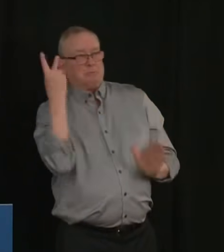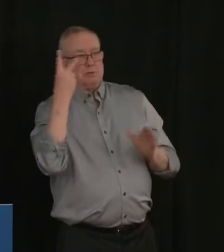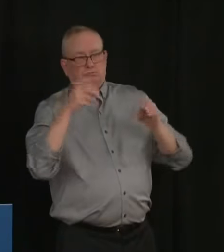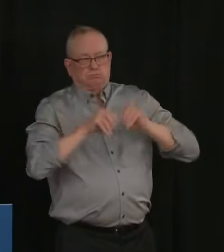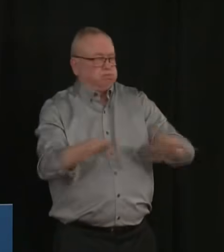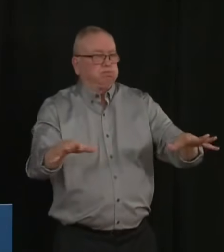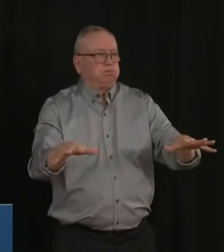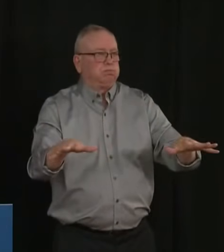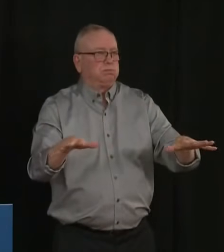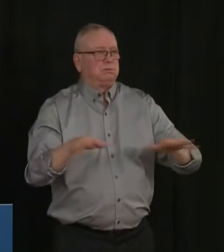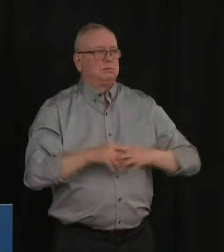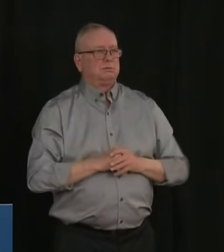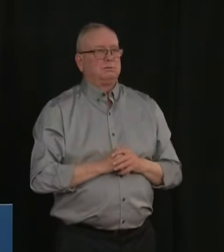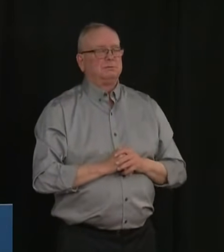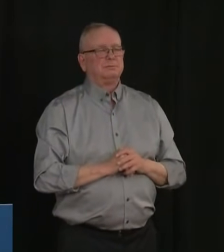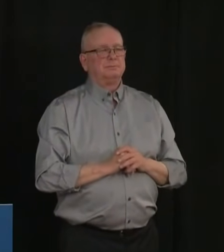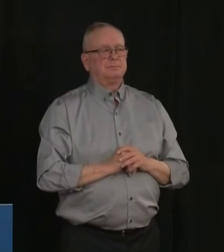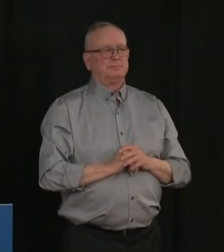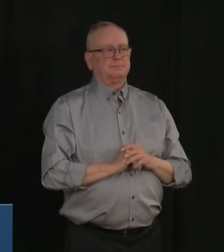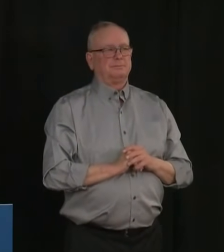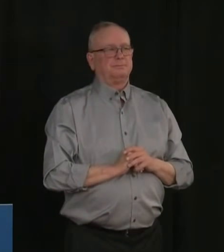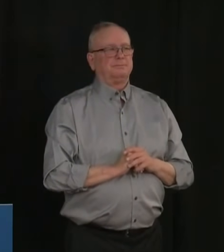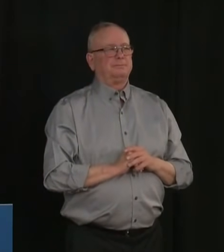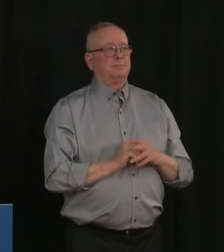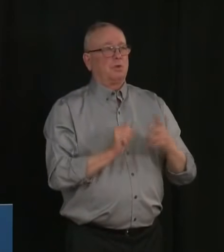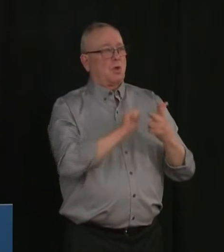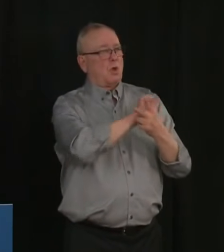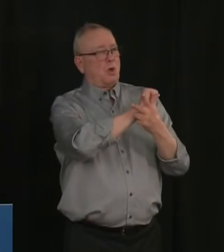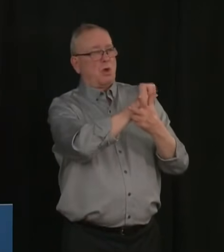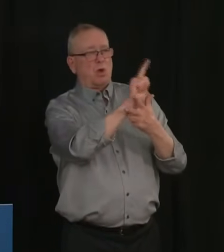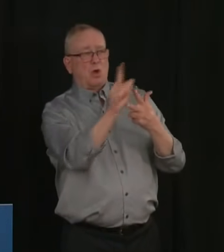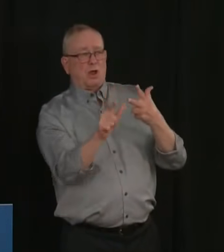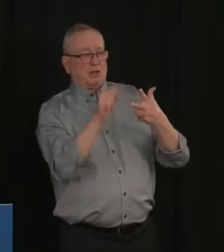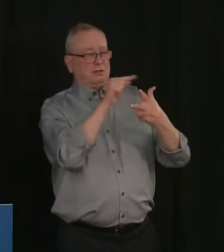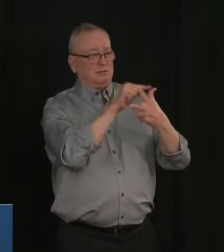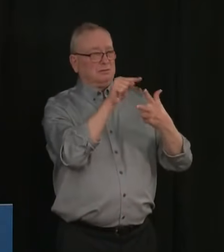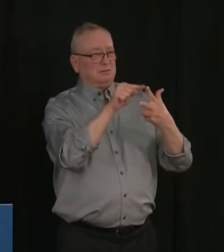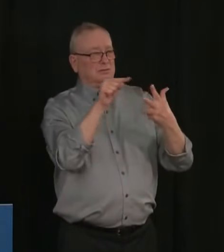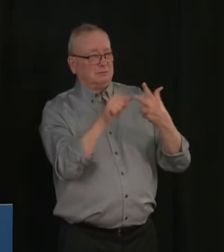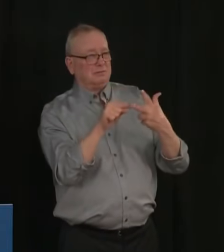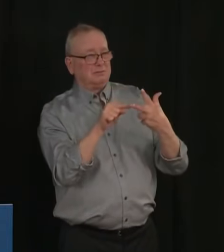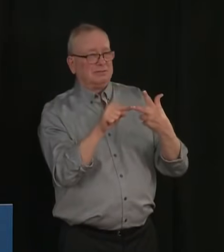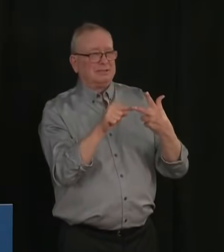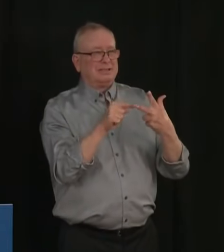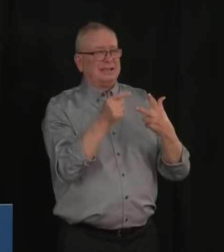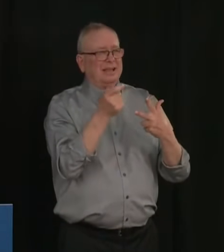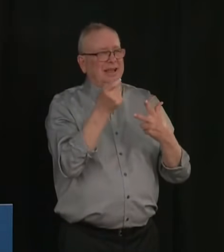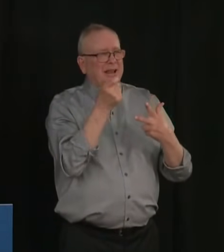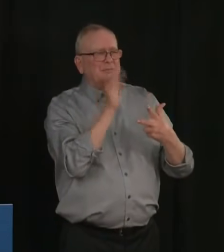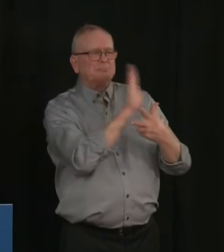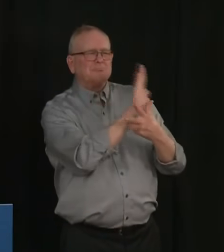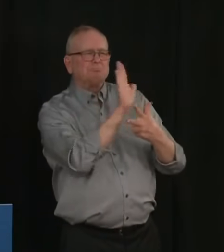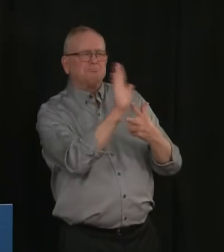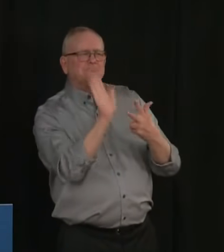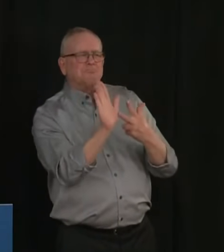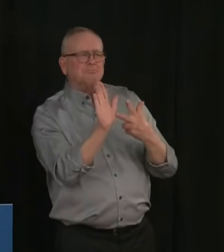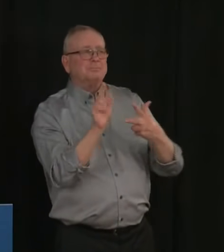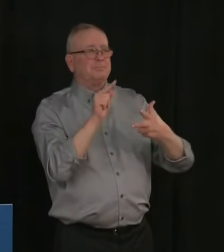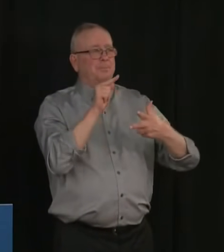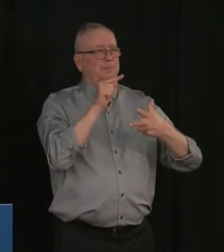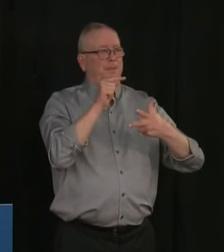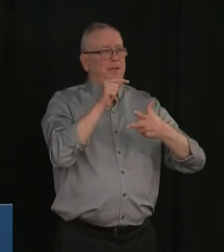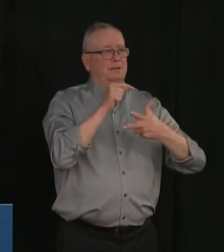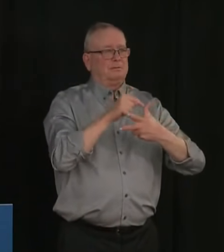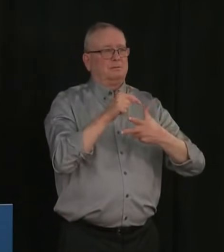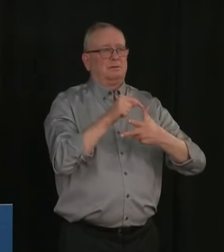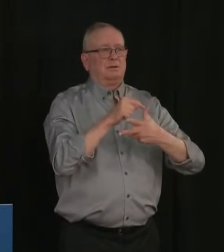infectious. Each of these variants of concern also have some unique properties. The B.1.1.7 variant